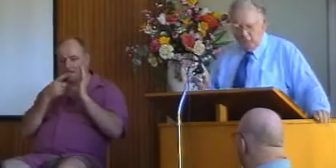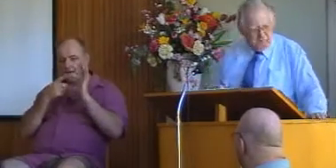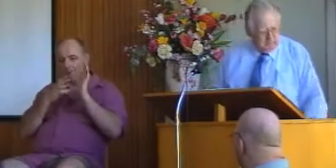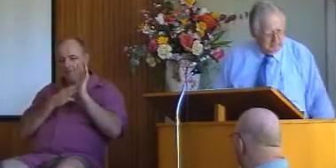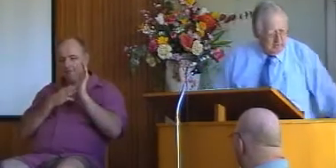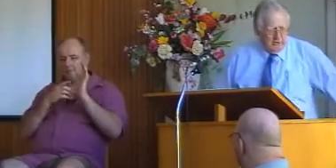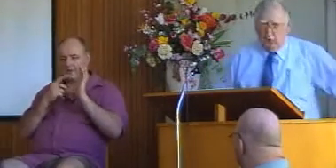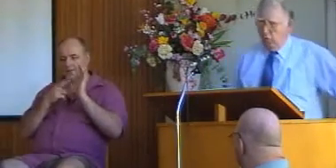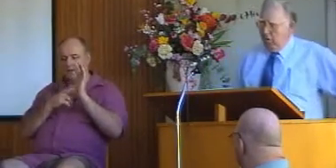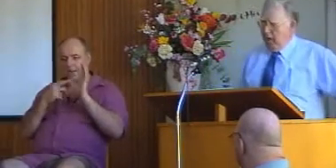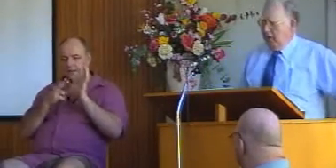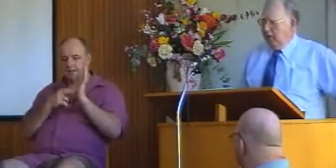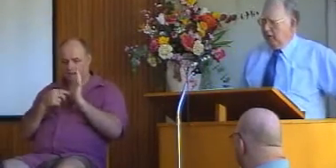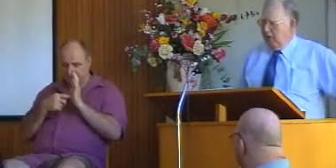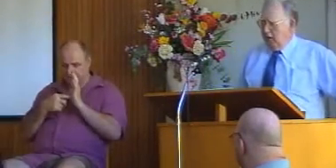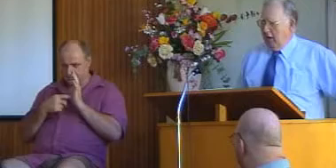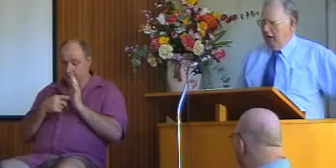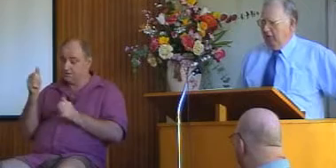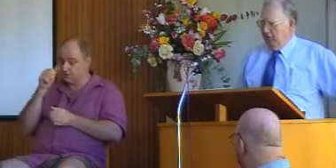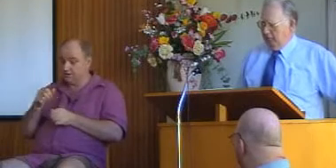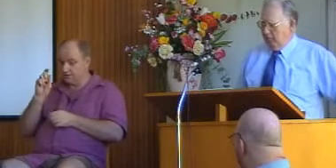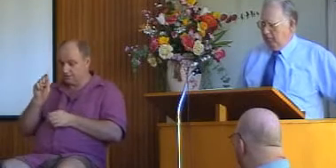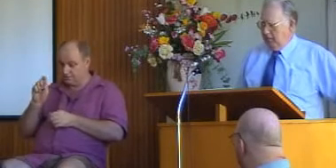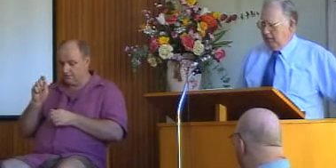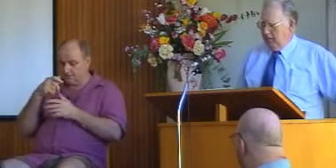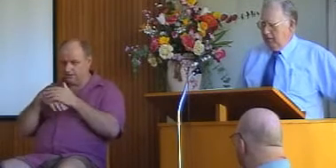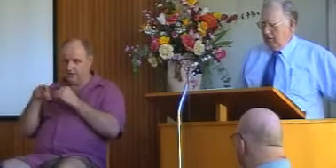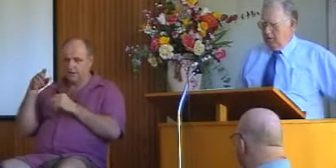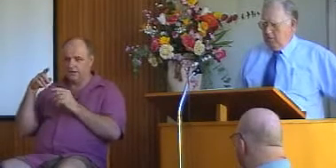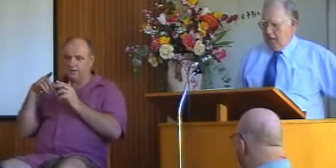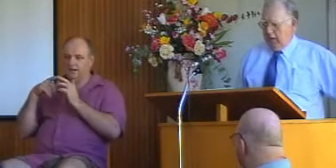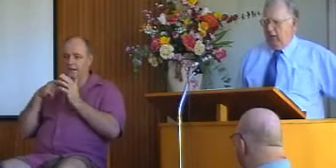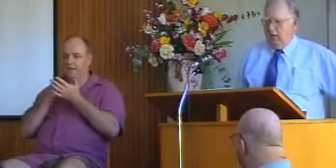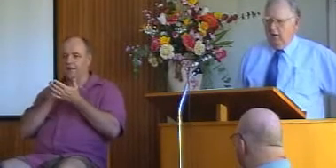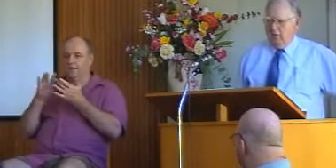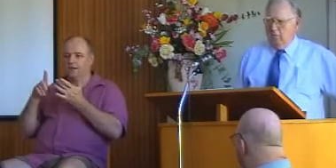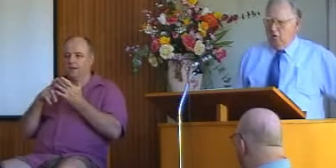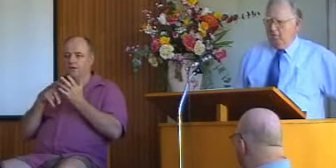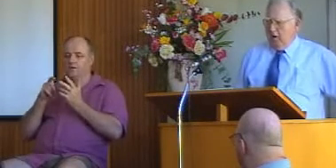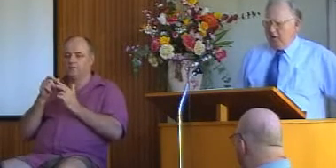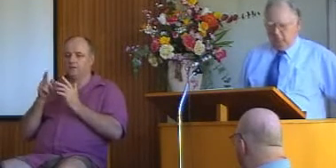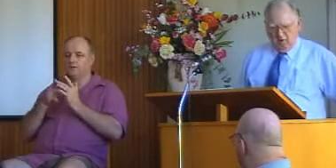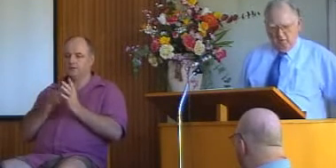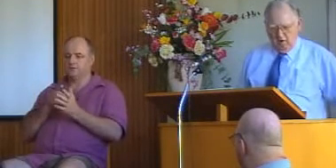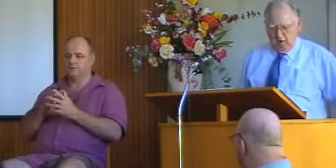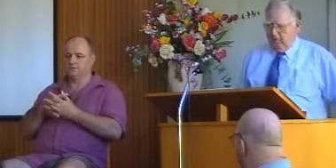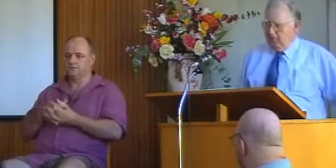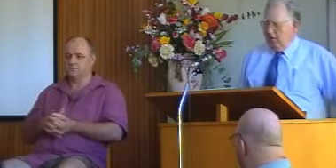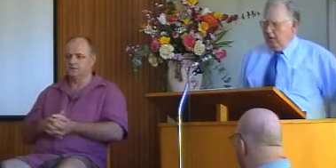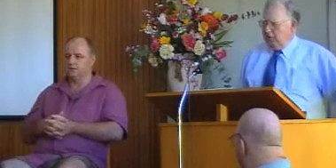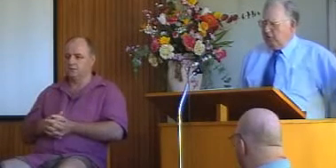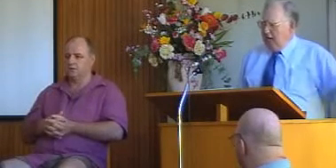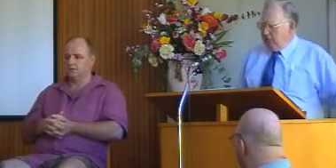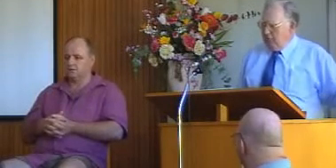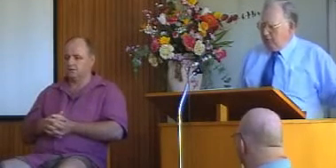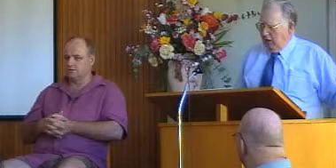was due to one guy, Philip, being moved by the Spirit of God